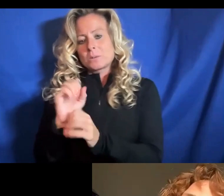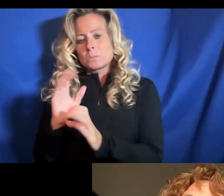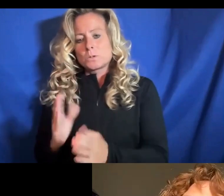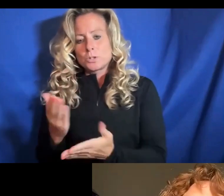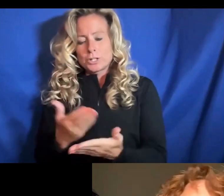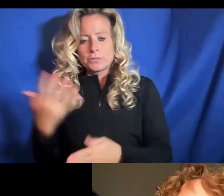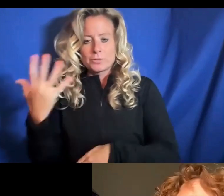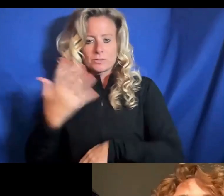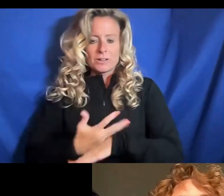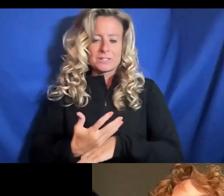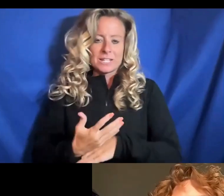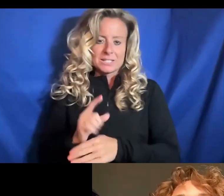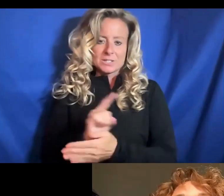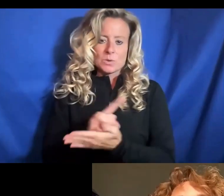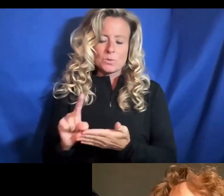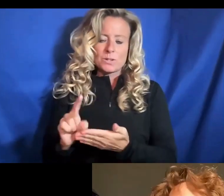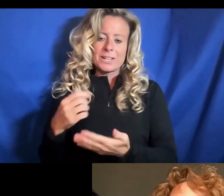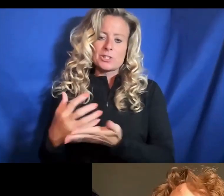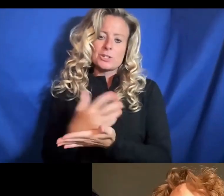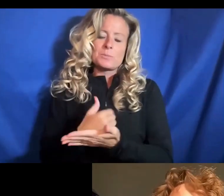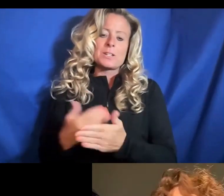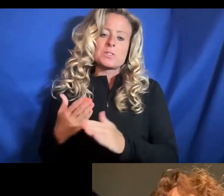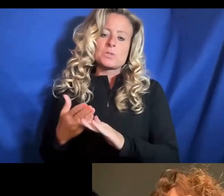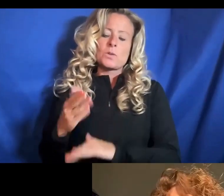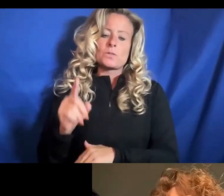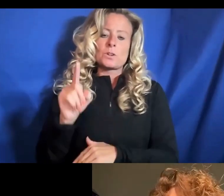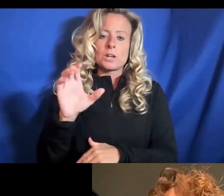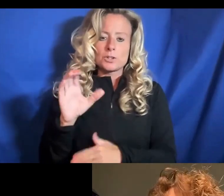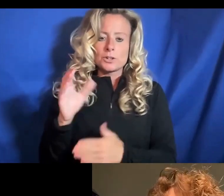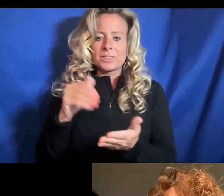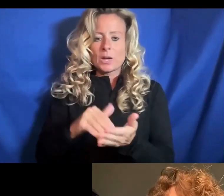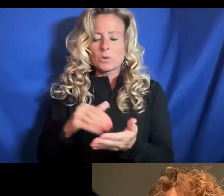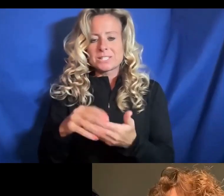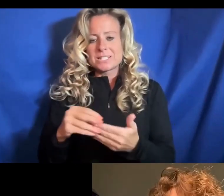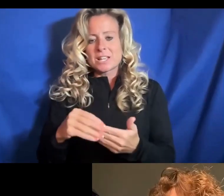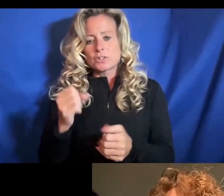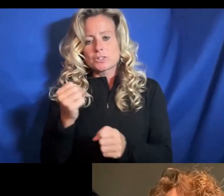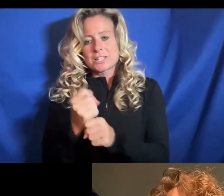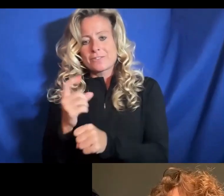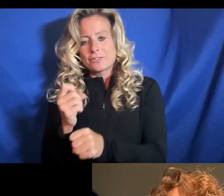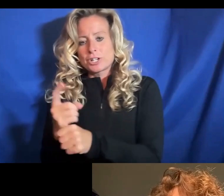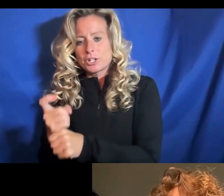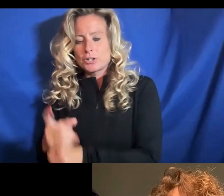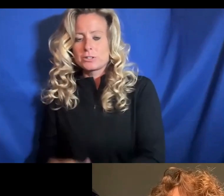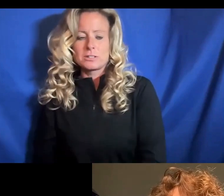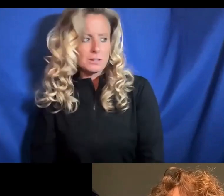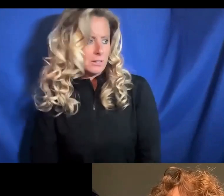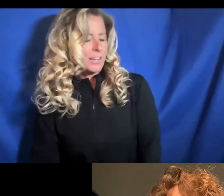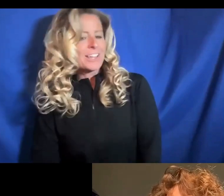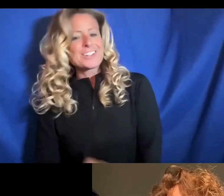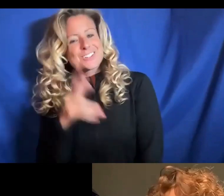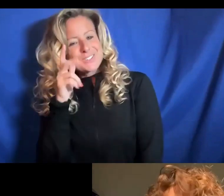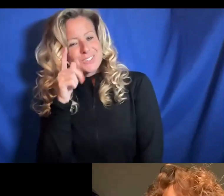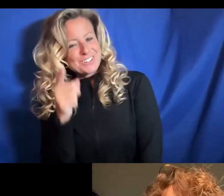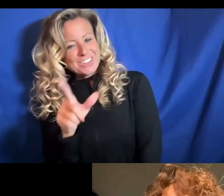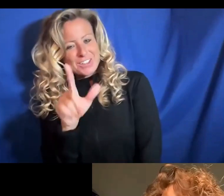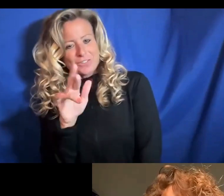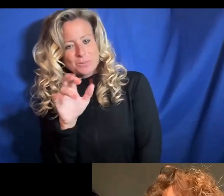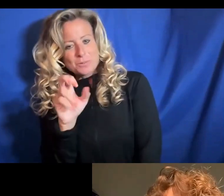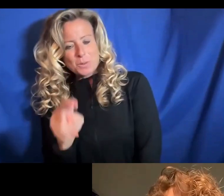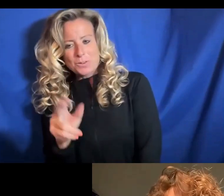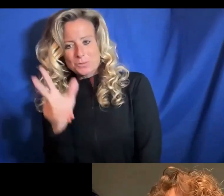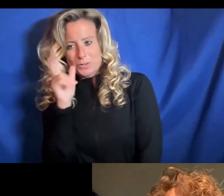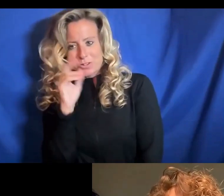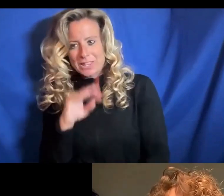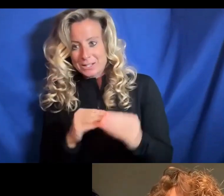week and she makes over $100,000 a year. hey, you heard it from Lauren, right? We all heard